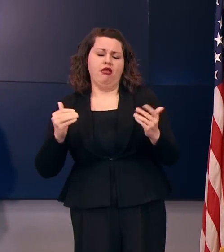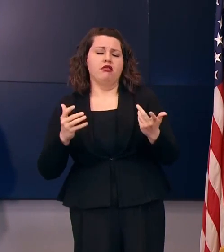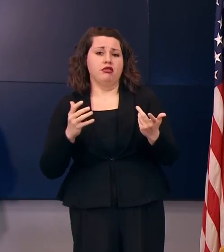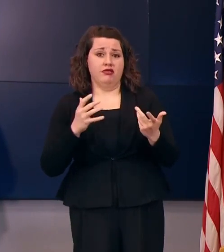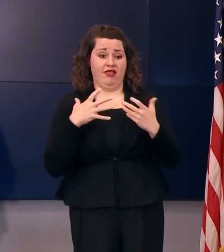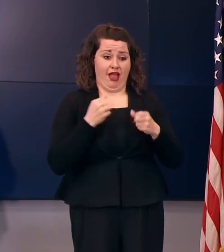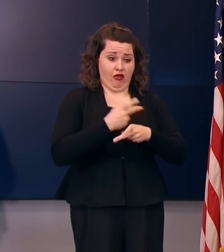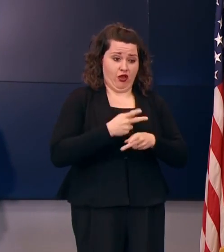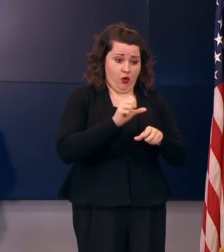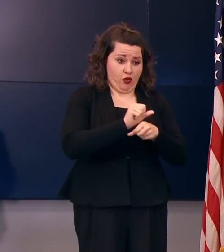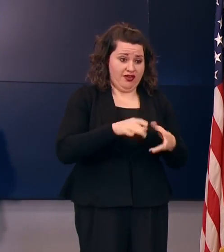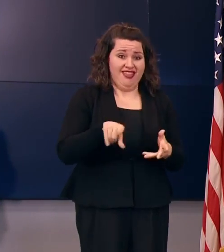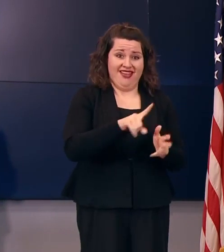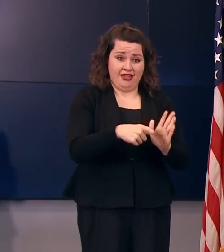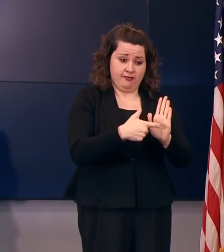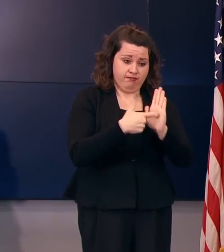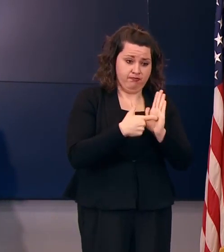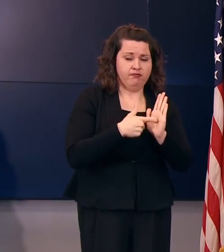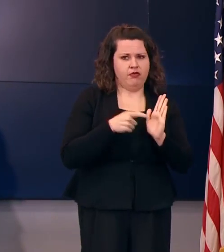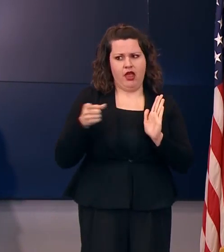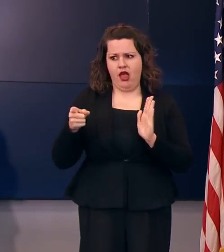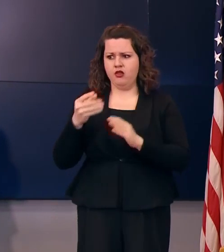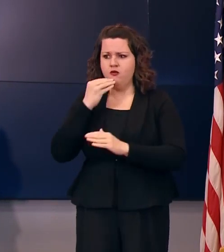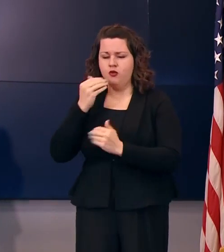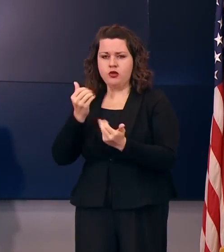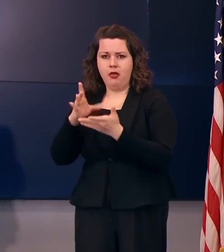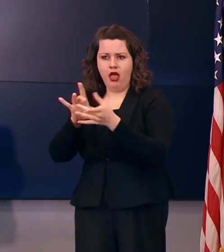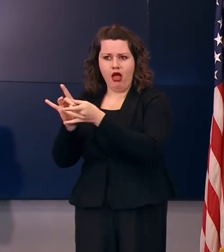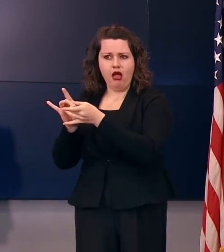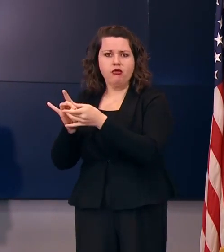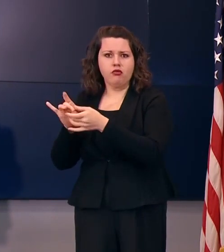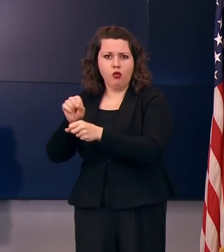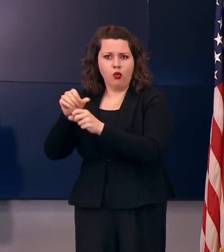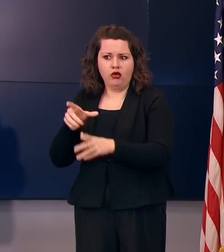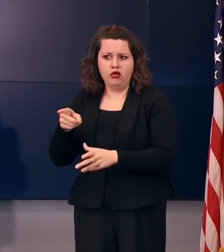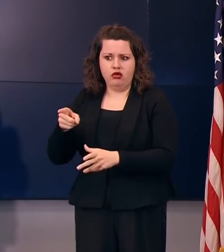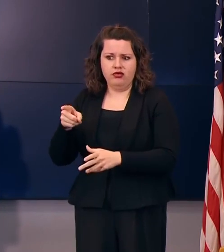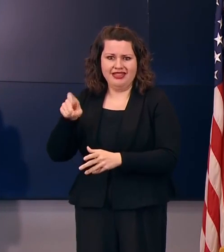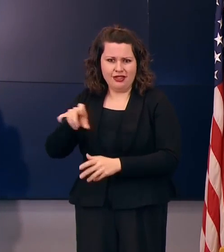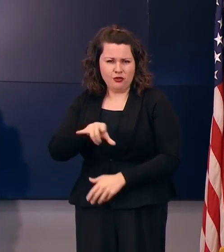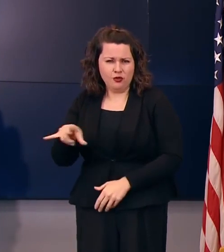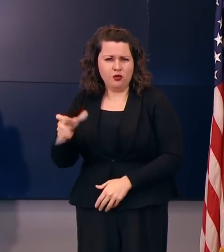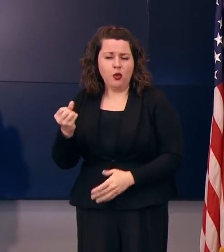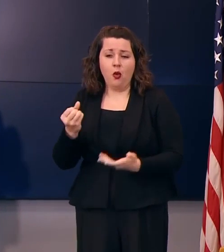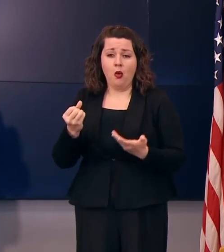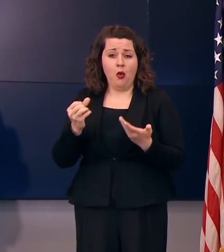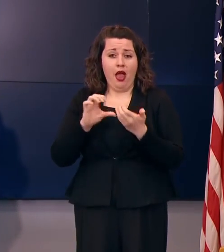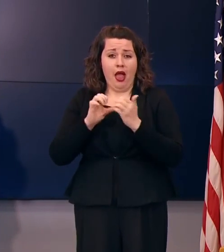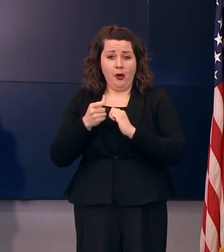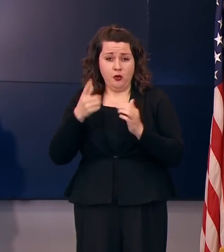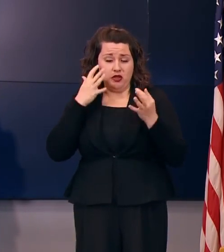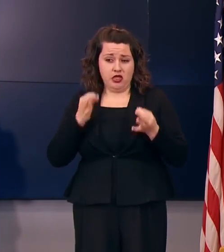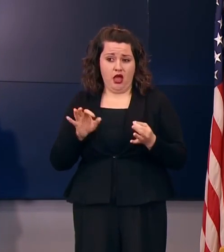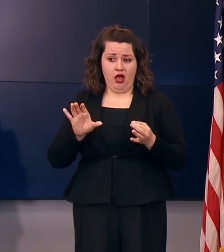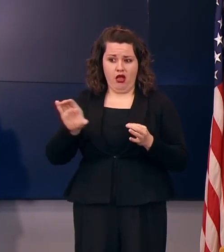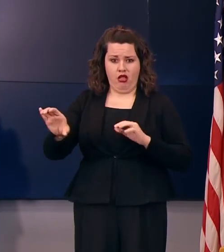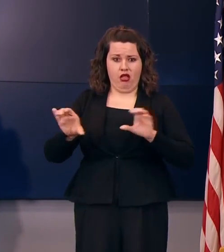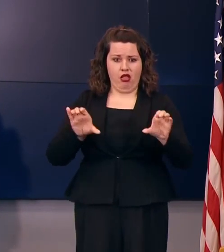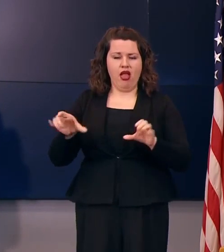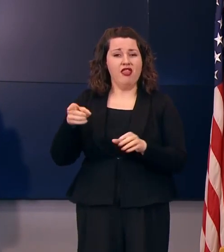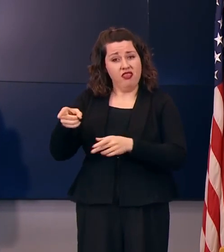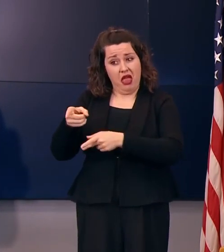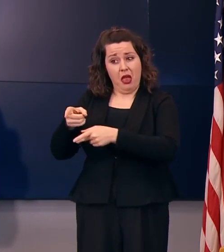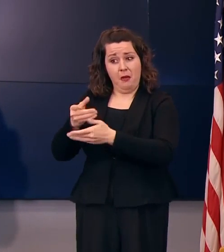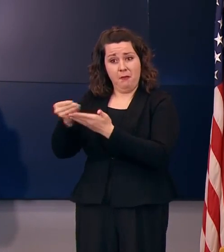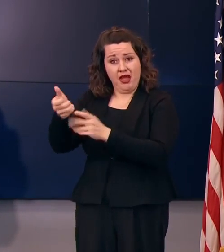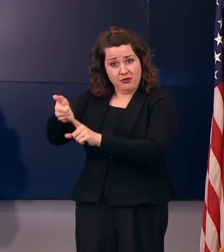and these, food supply chain workers? Is there rationing of supplies for the are they handling it themselves? How is